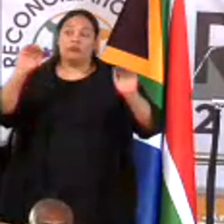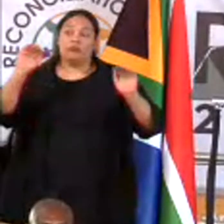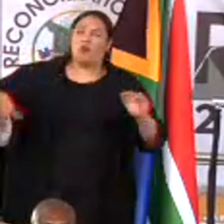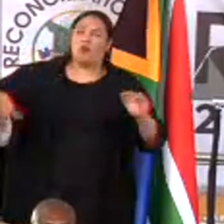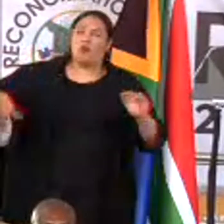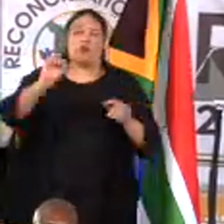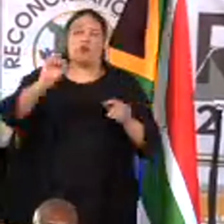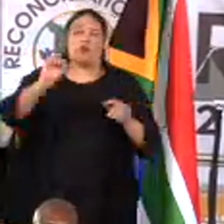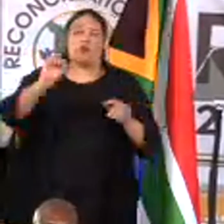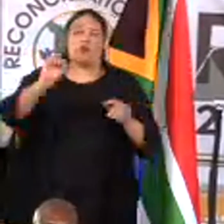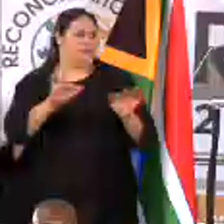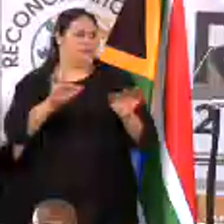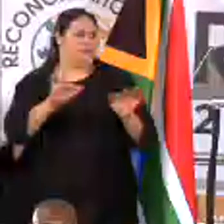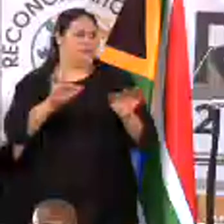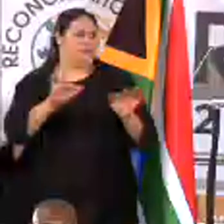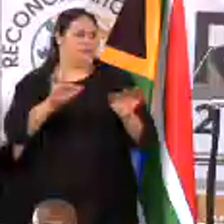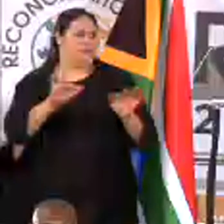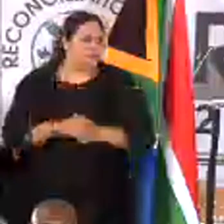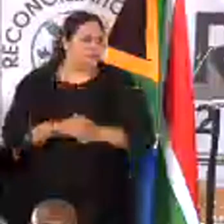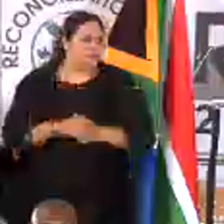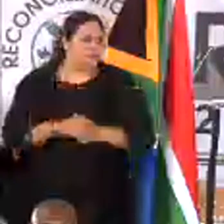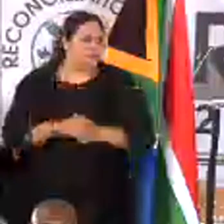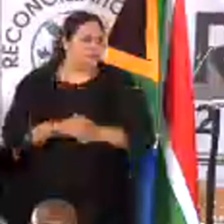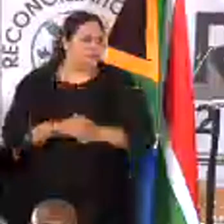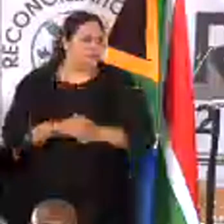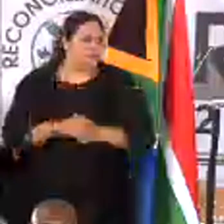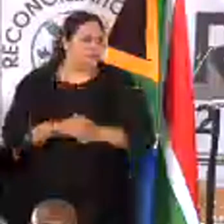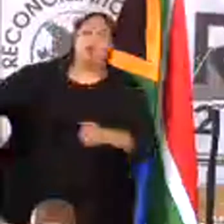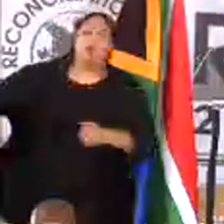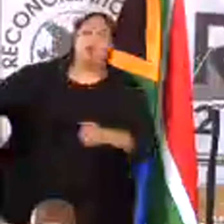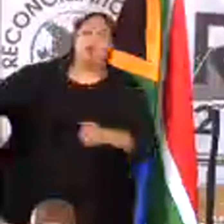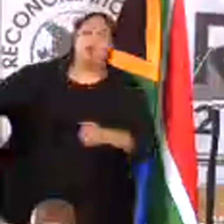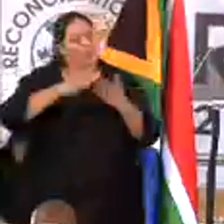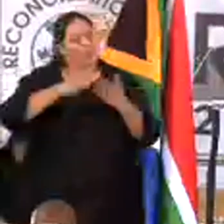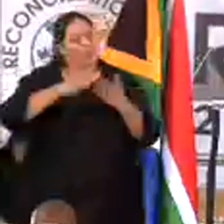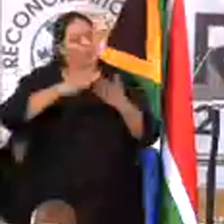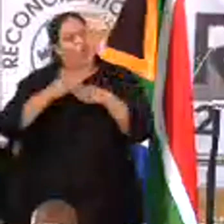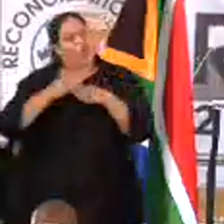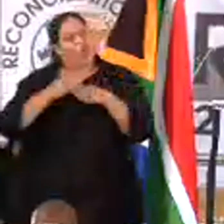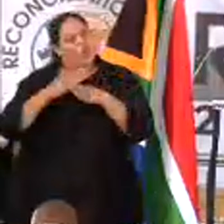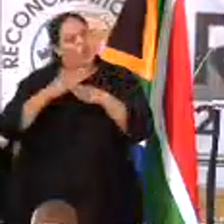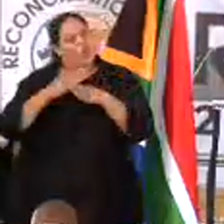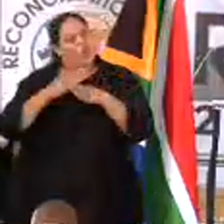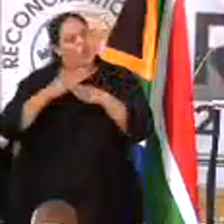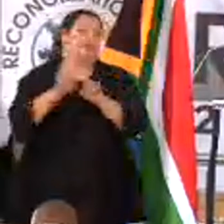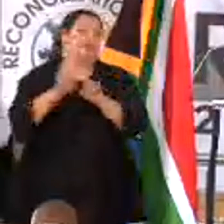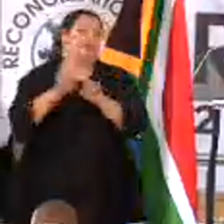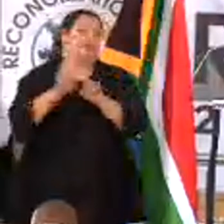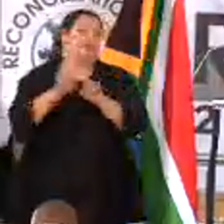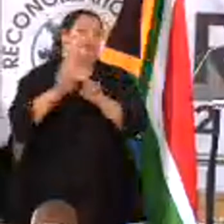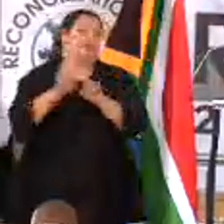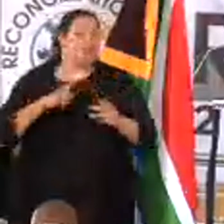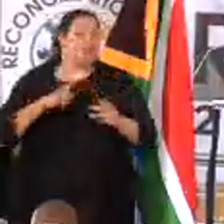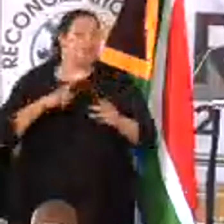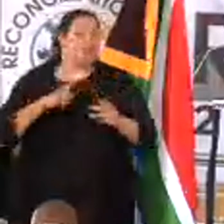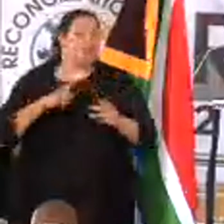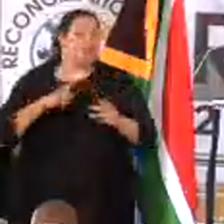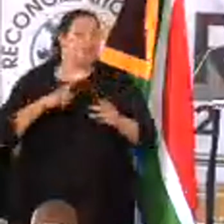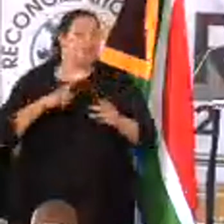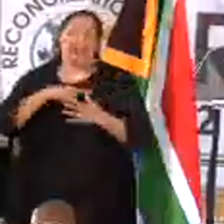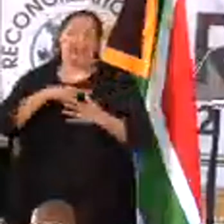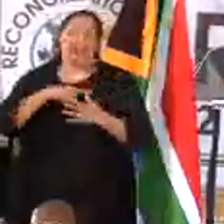Africans and all our communities to work together to ensure that we